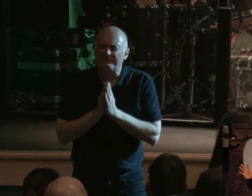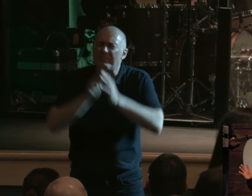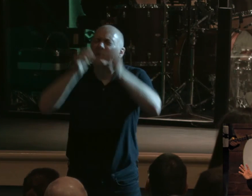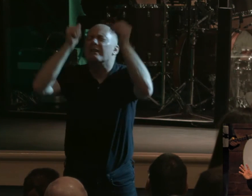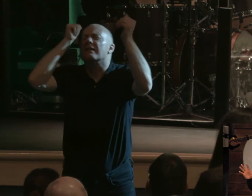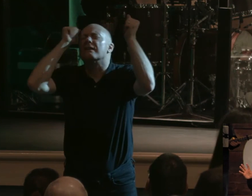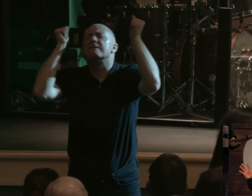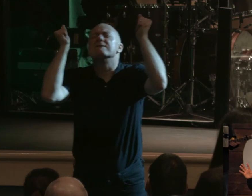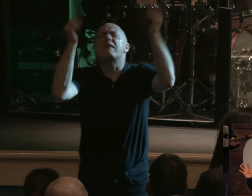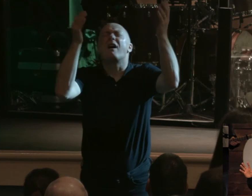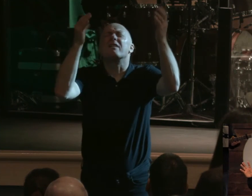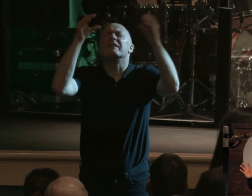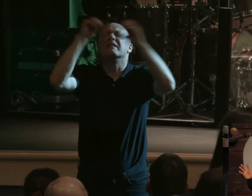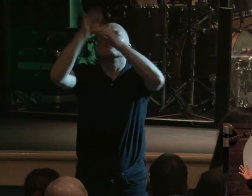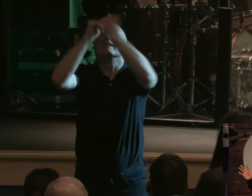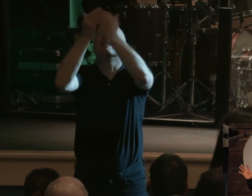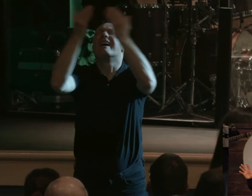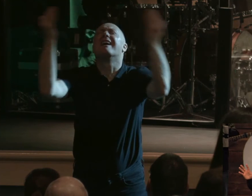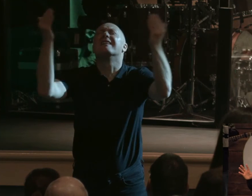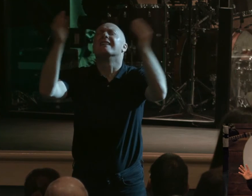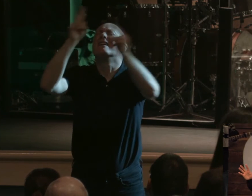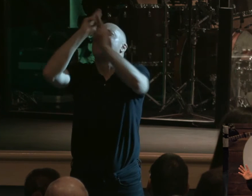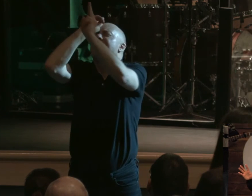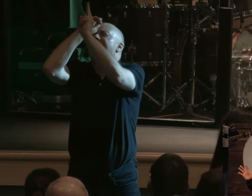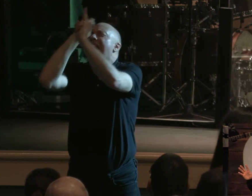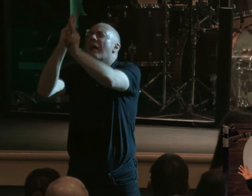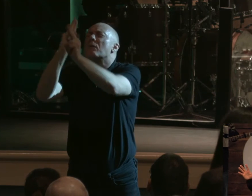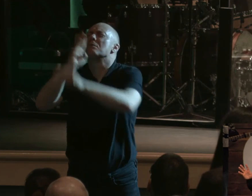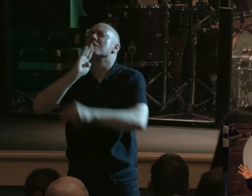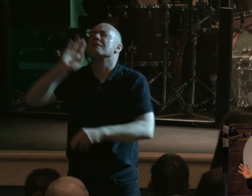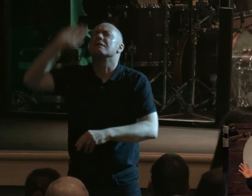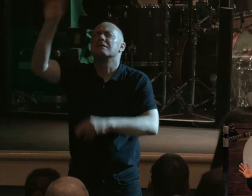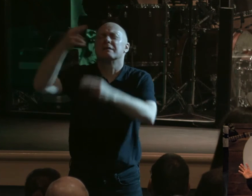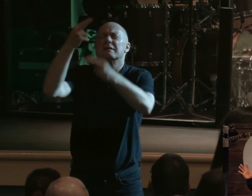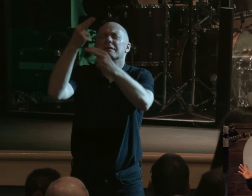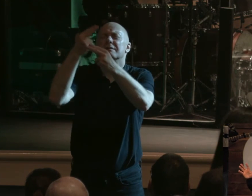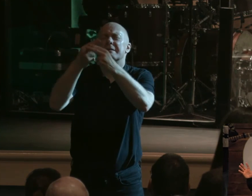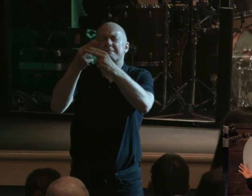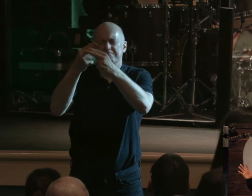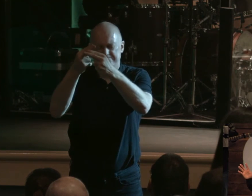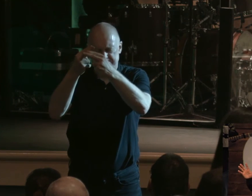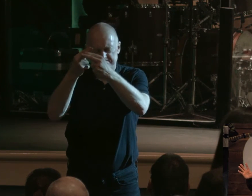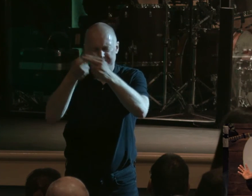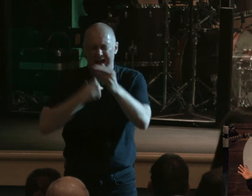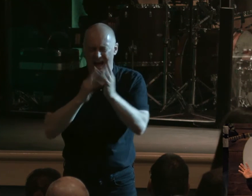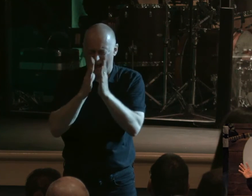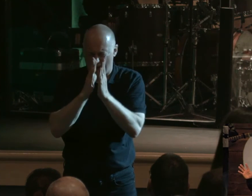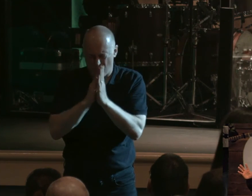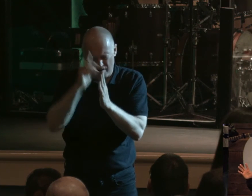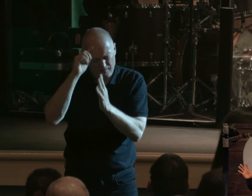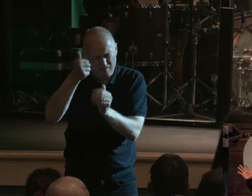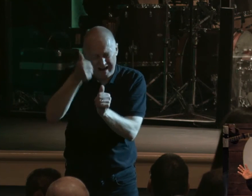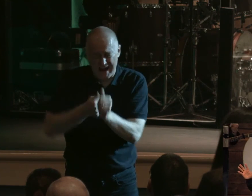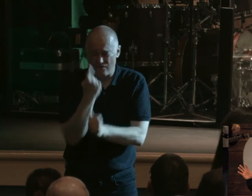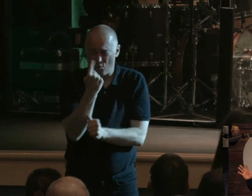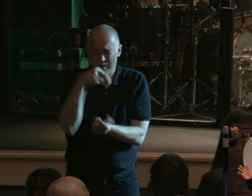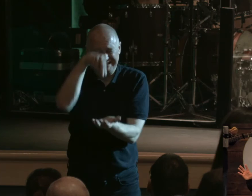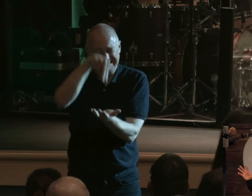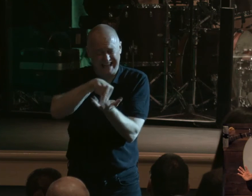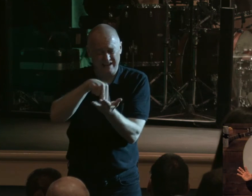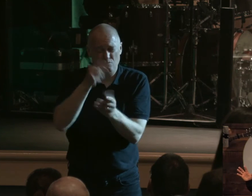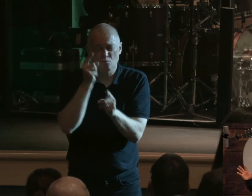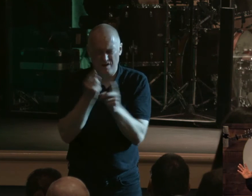Father in heaven, hallowed be your name. And I pray for every heart standing right